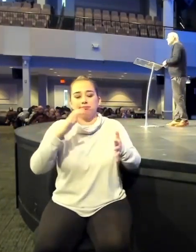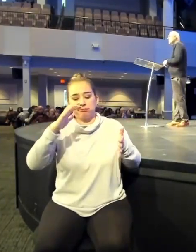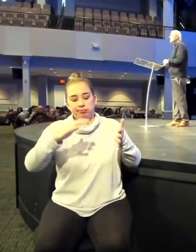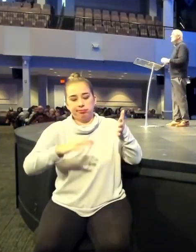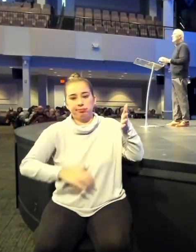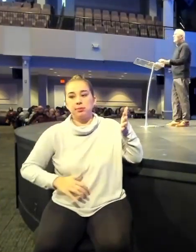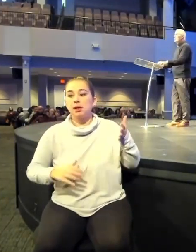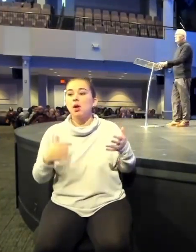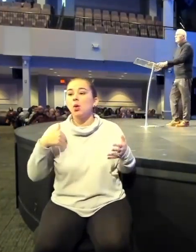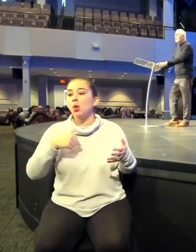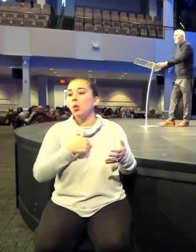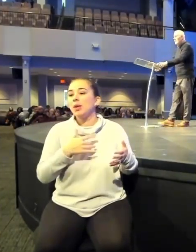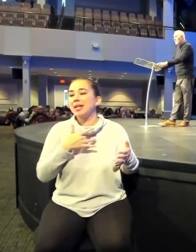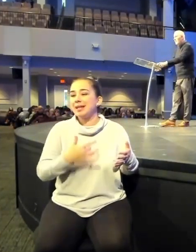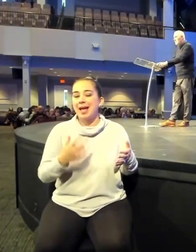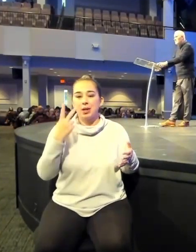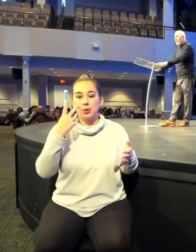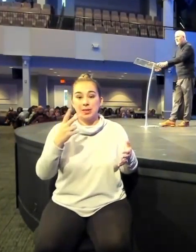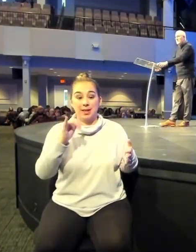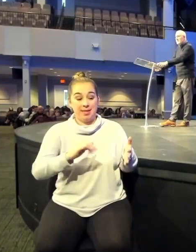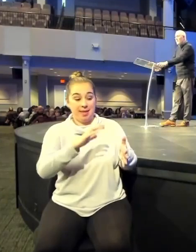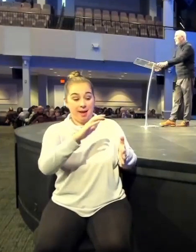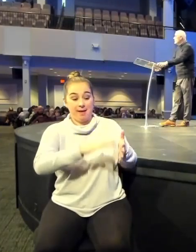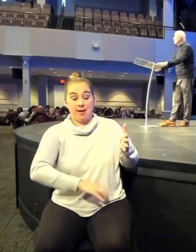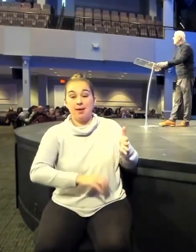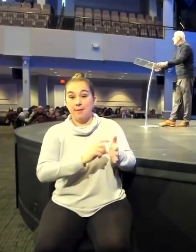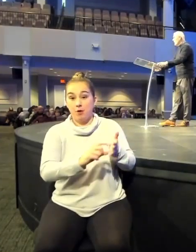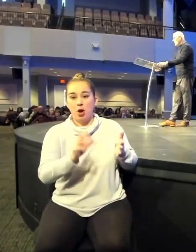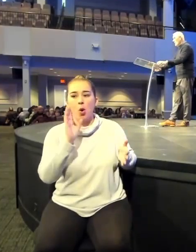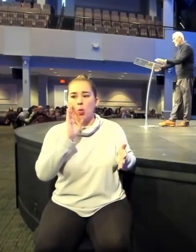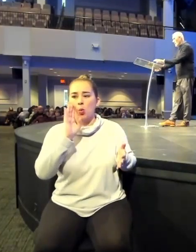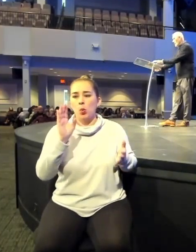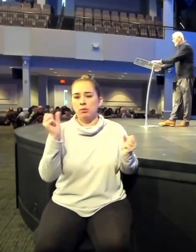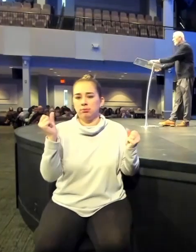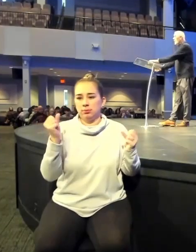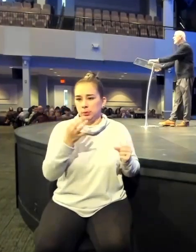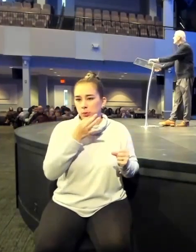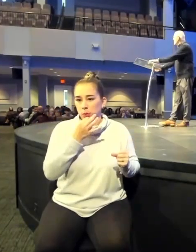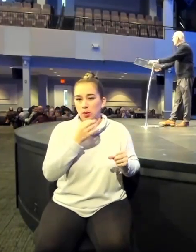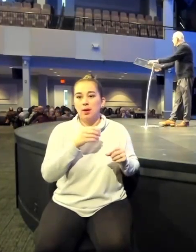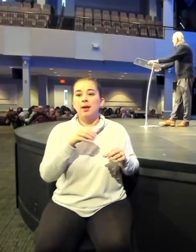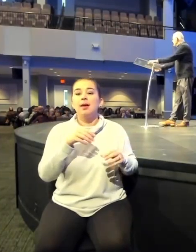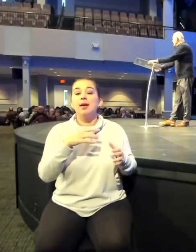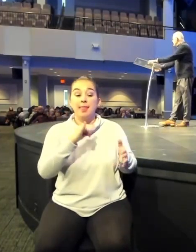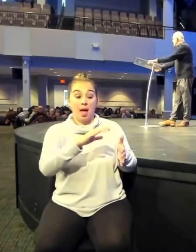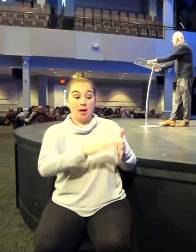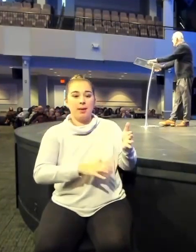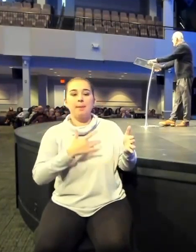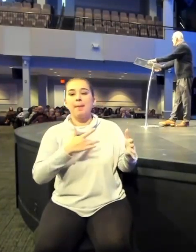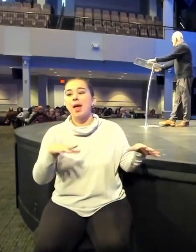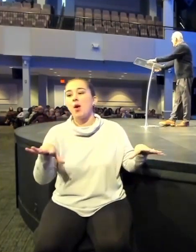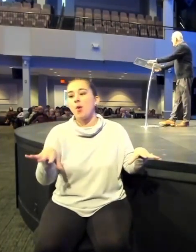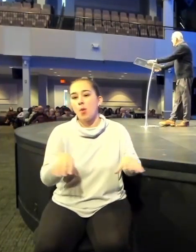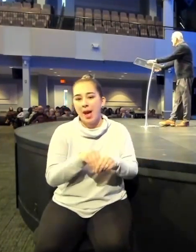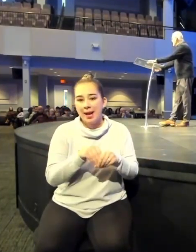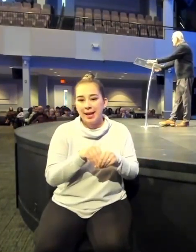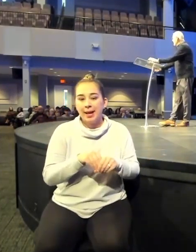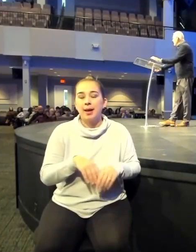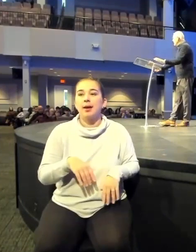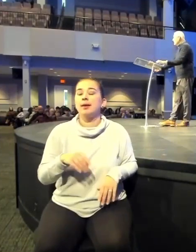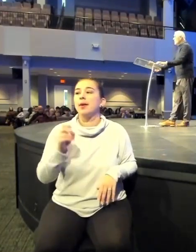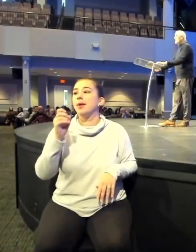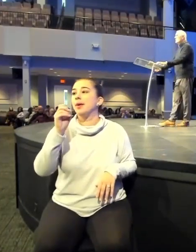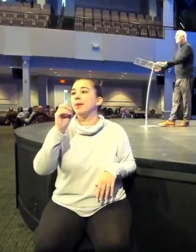We will often see this passage I'm about to read for you in wedding ceremonies. We'll see it on greeting cards,